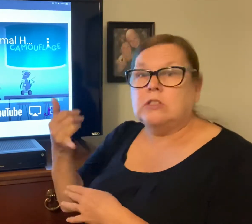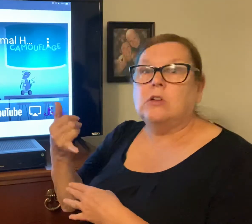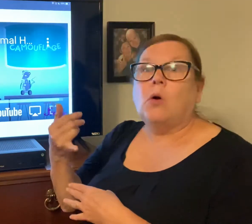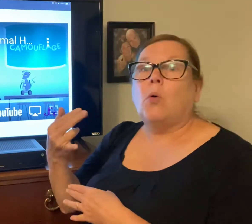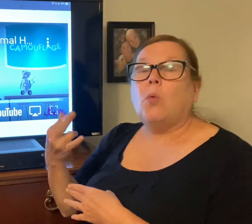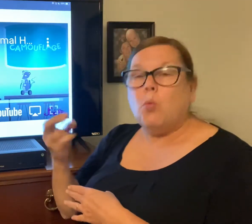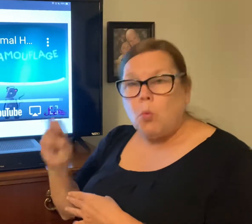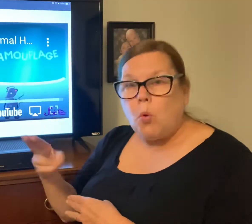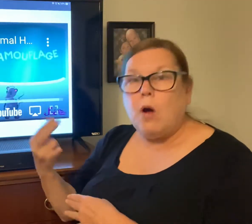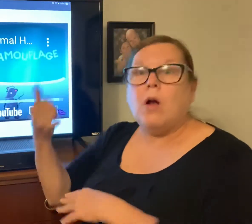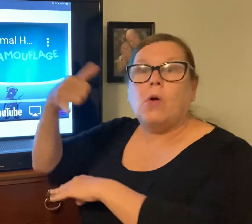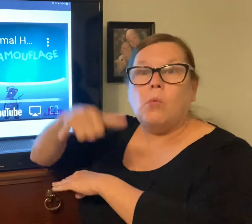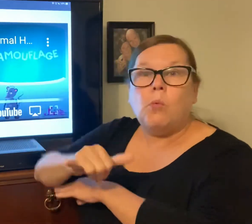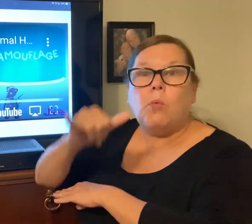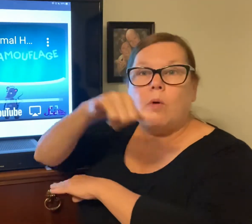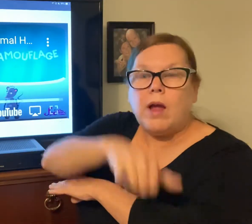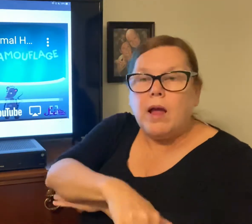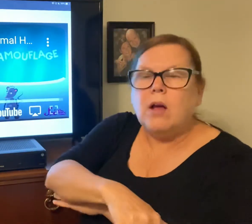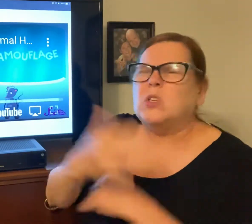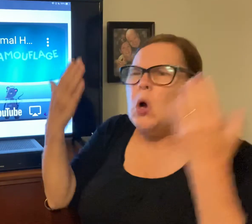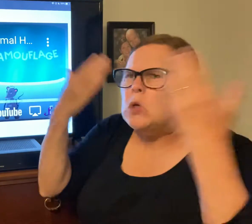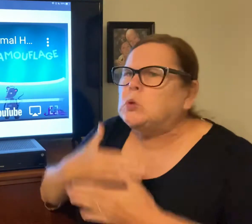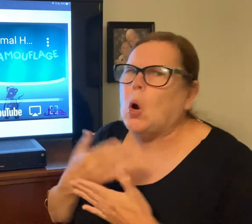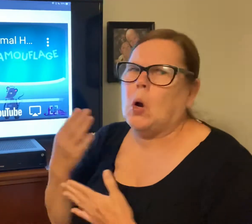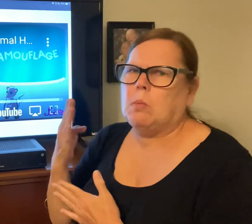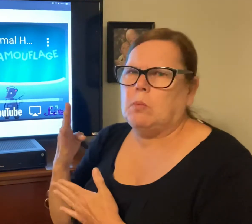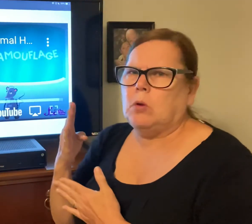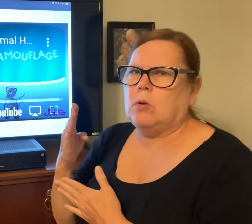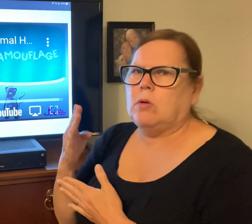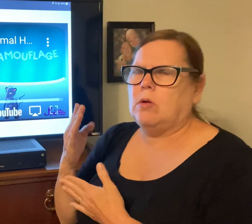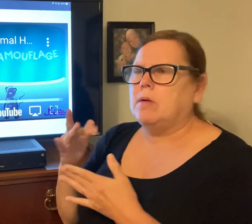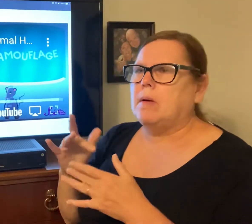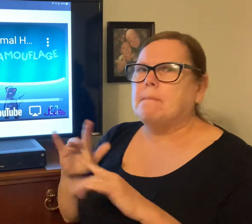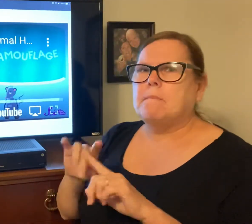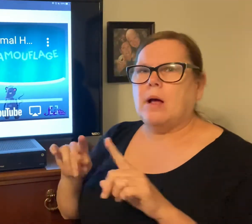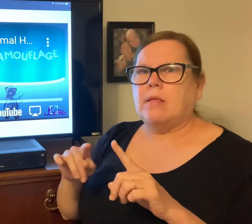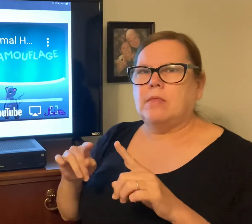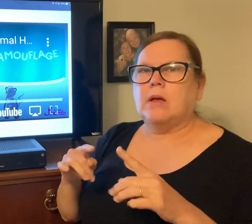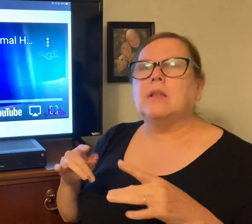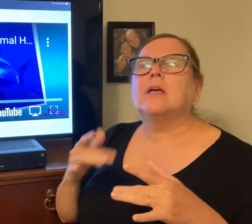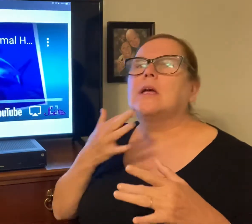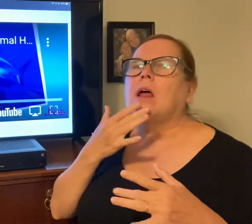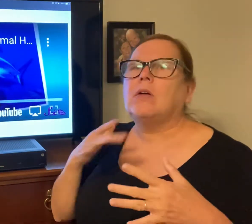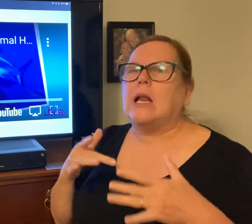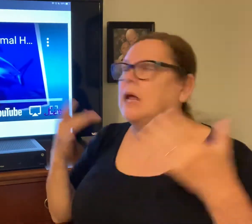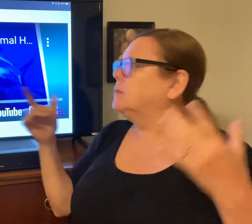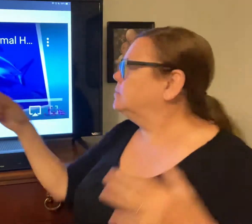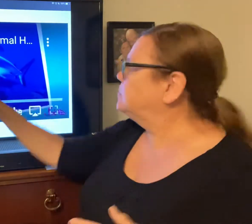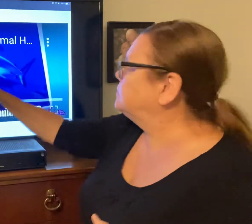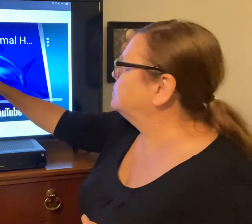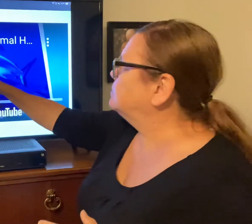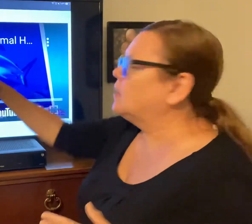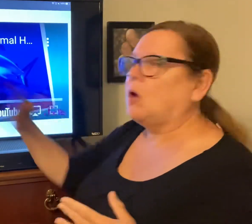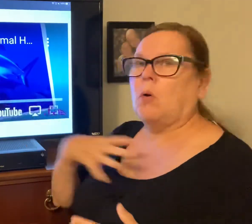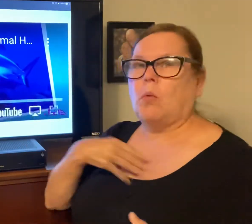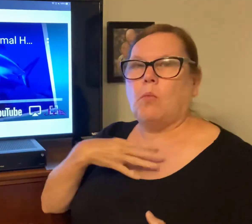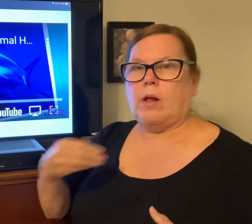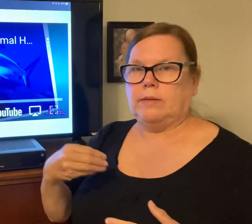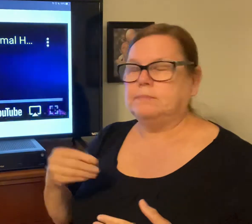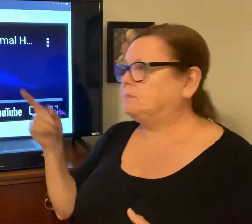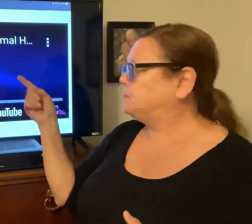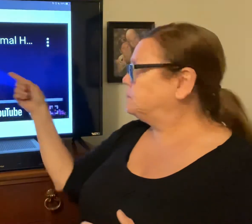the color of the water. But they have another trick too. They're lighter on their stomachs than they are on their back. Look at this shark. It's called a gray reef